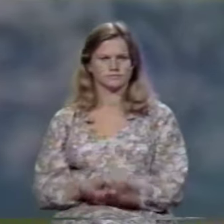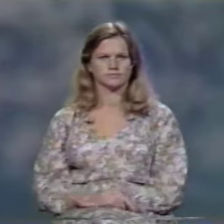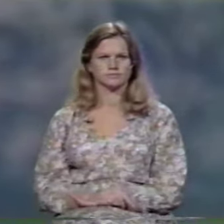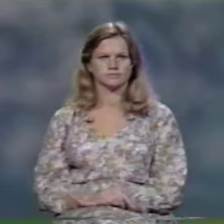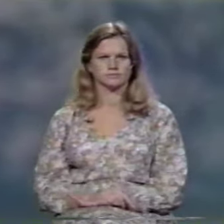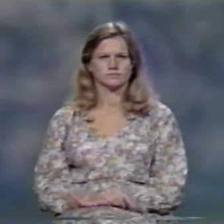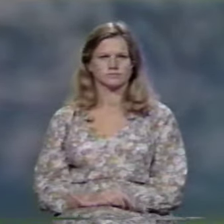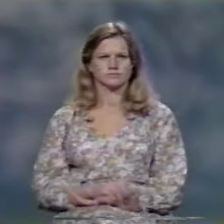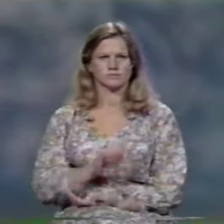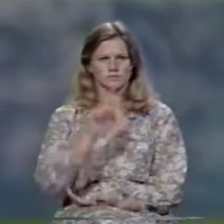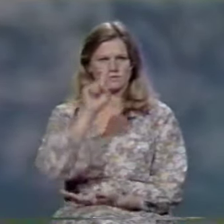1 hour.